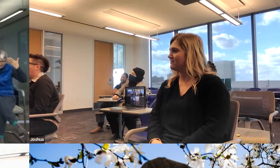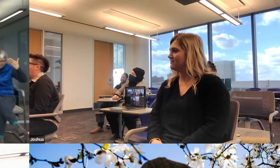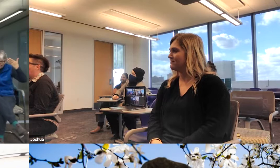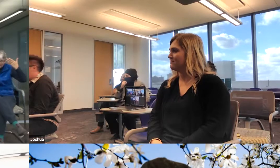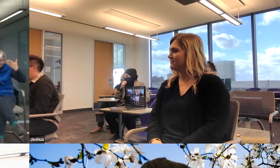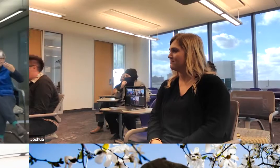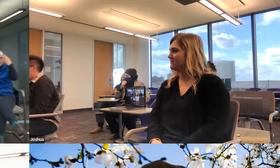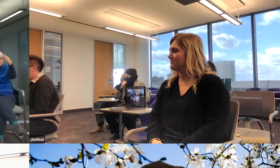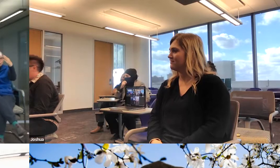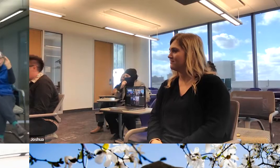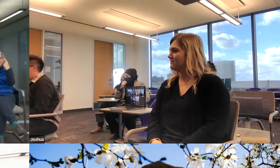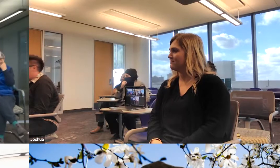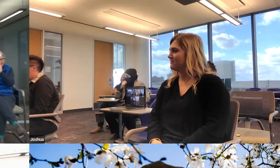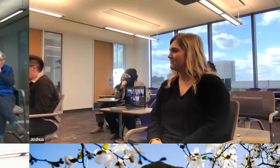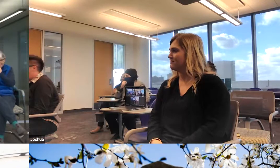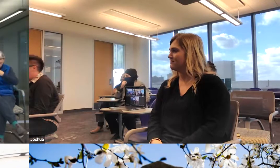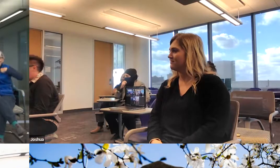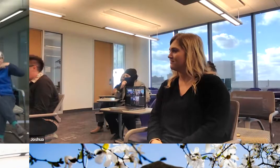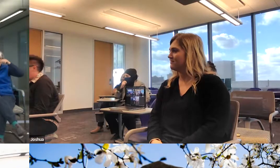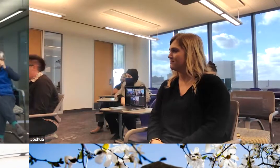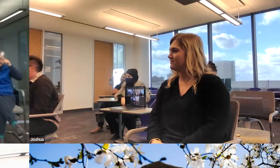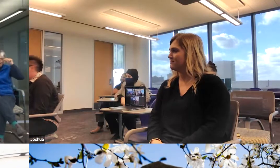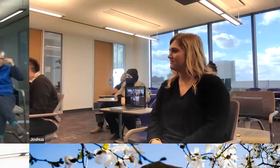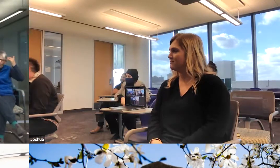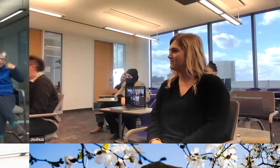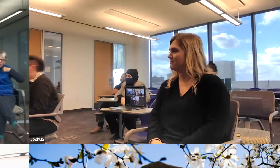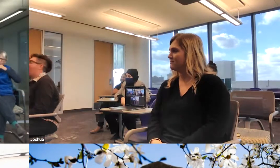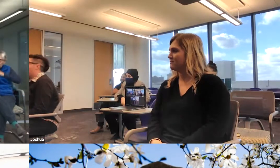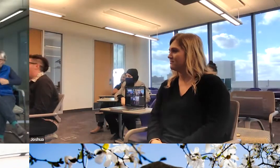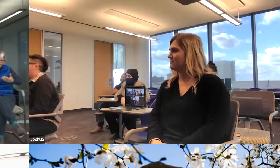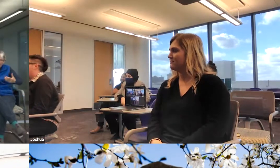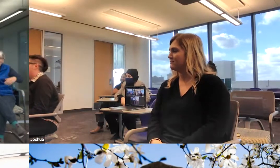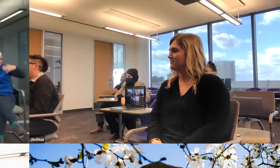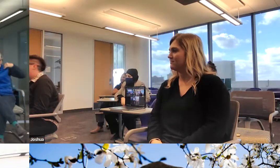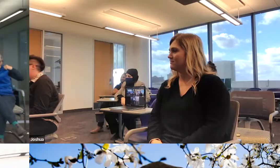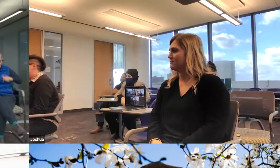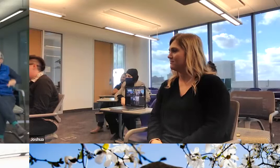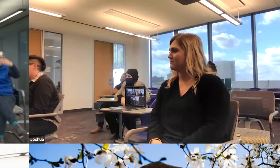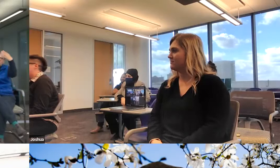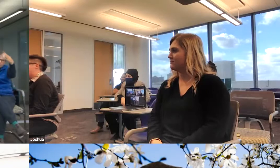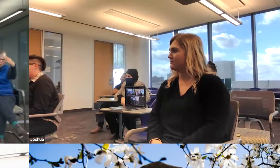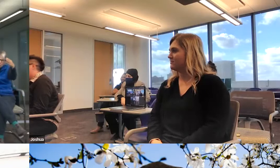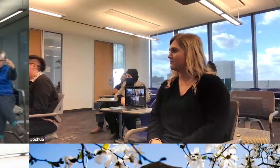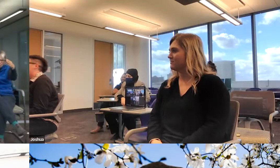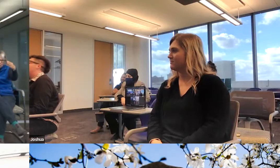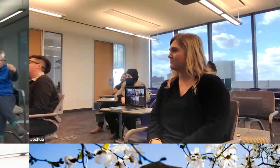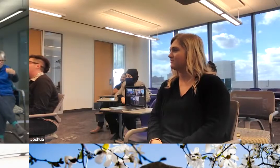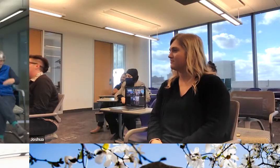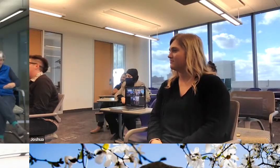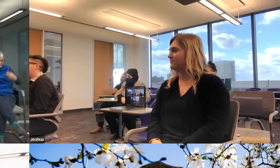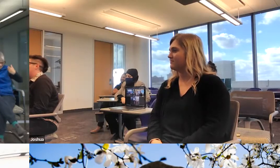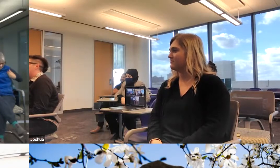with very gray hair, as you possibly notice. I have glasses again because I'm